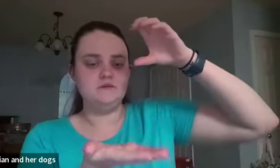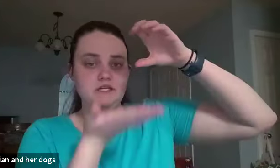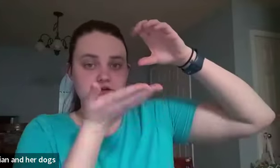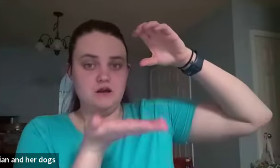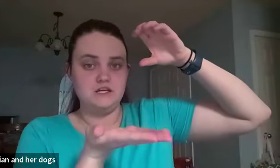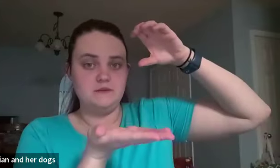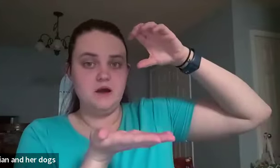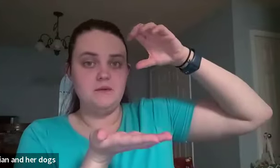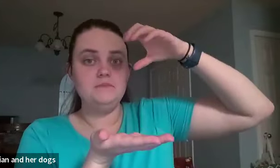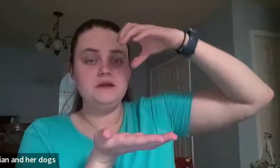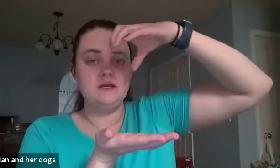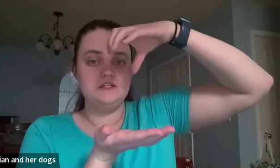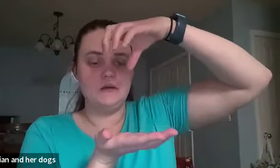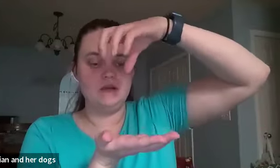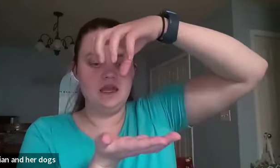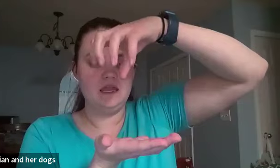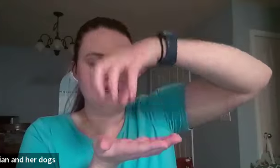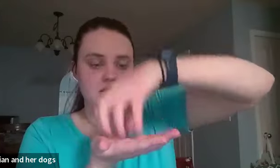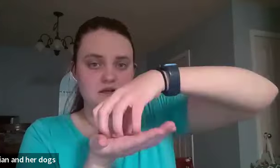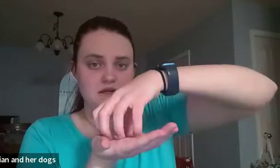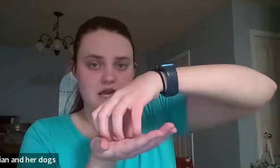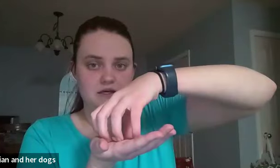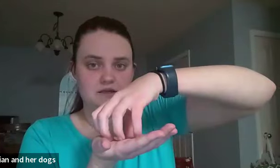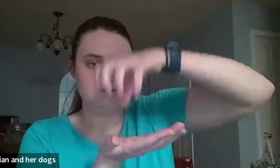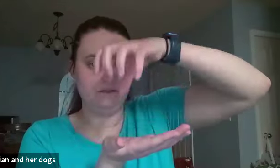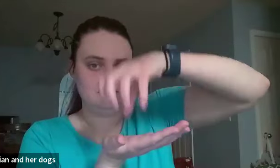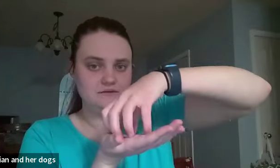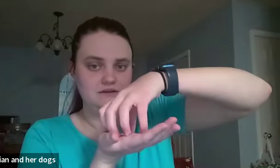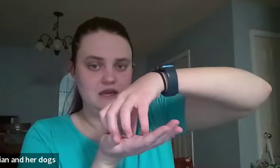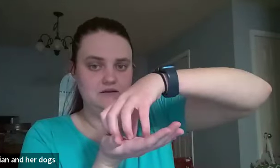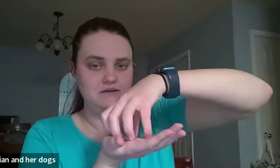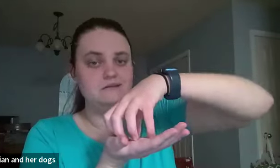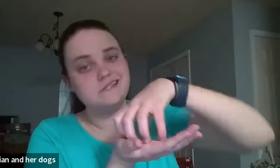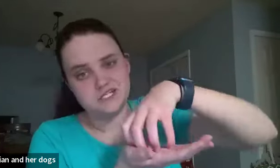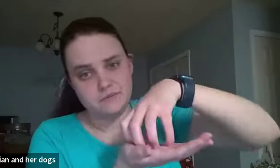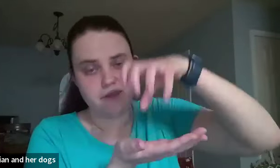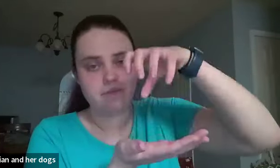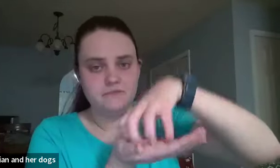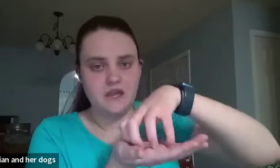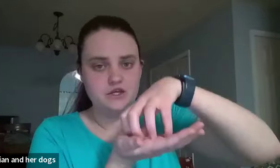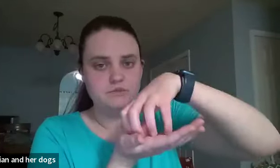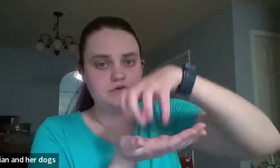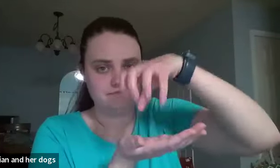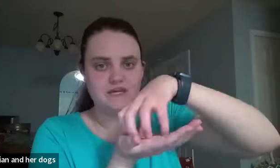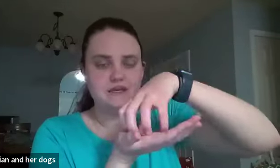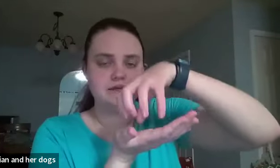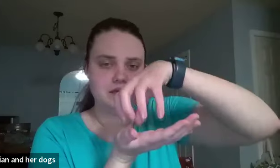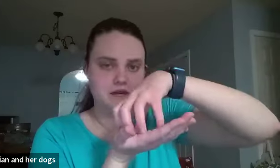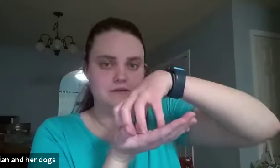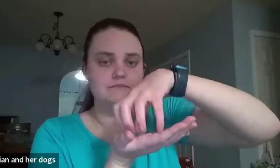to be your non-dominant palm up, dominant hand, cake, cake / cupcake. I use both, cake, cupcake.